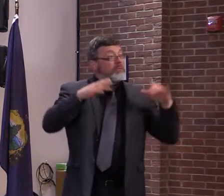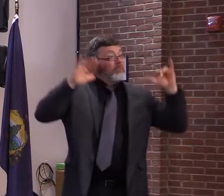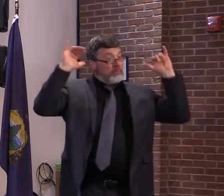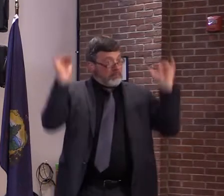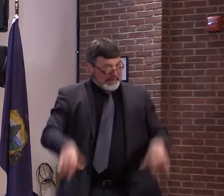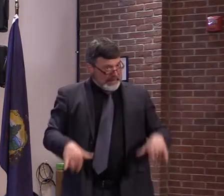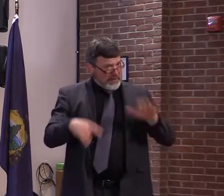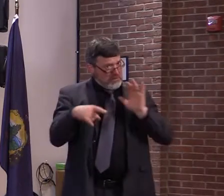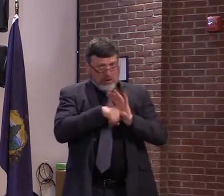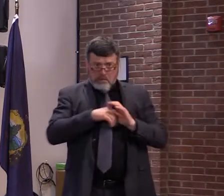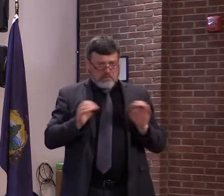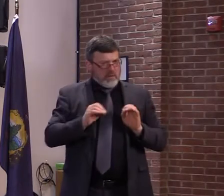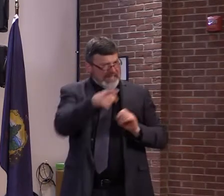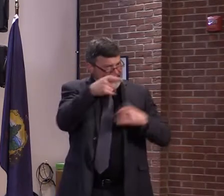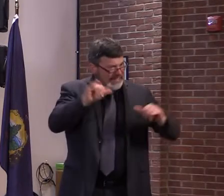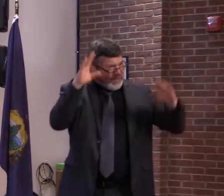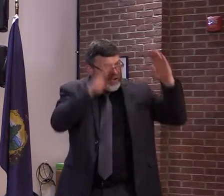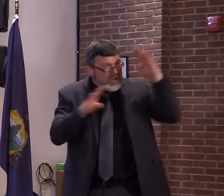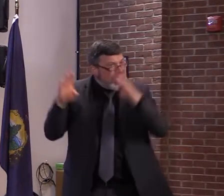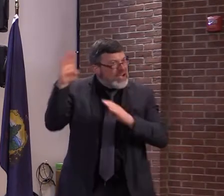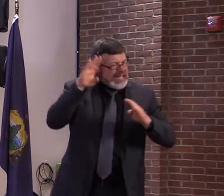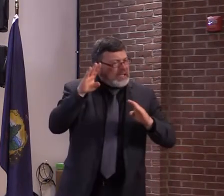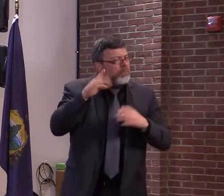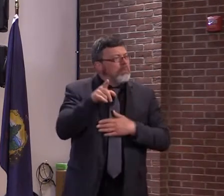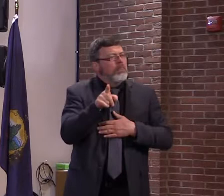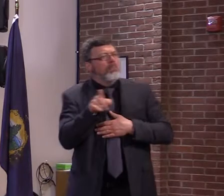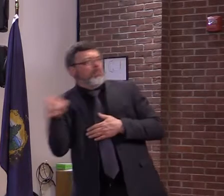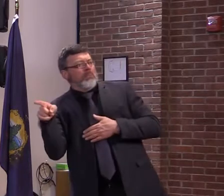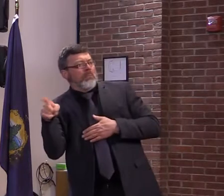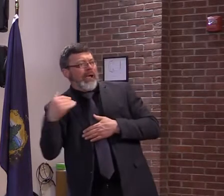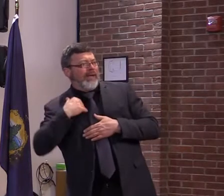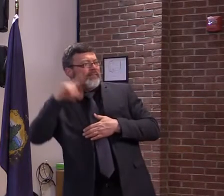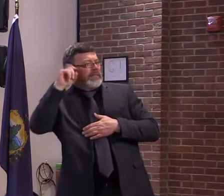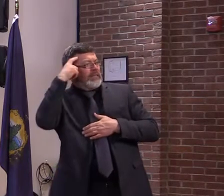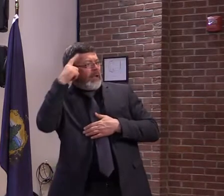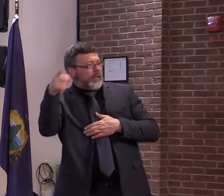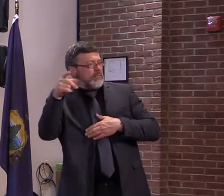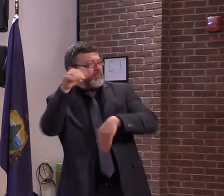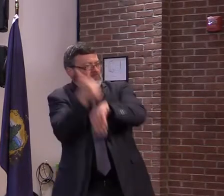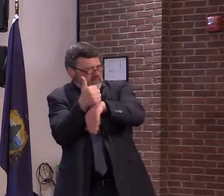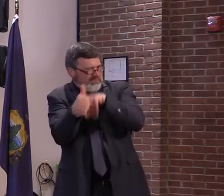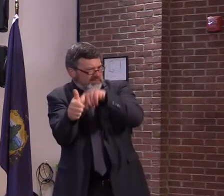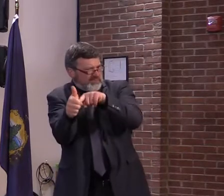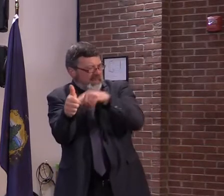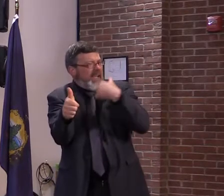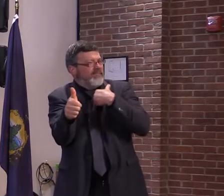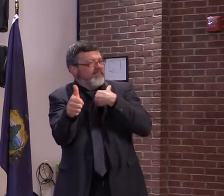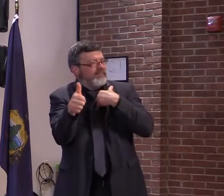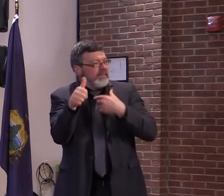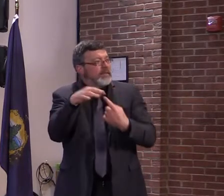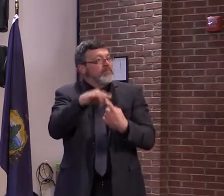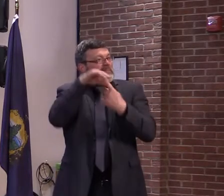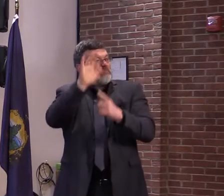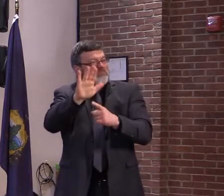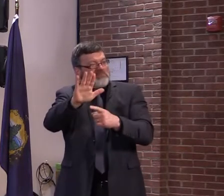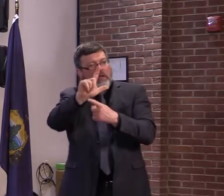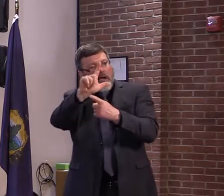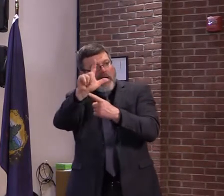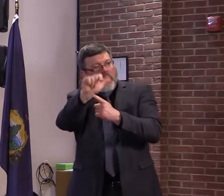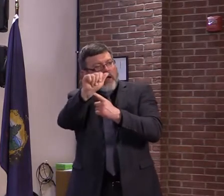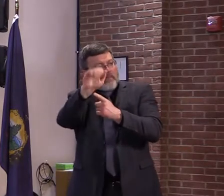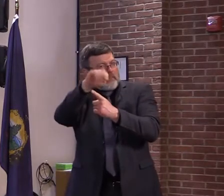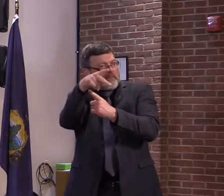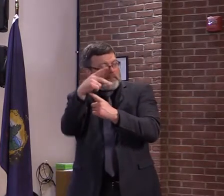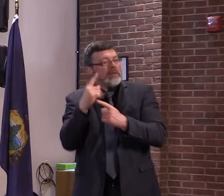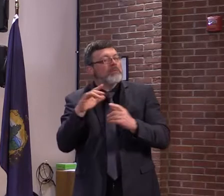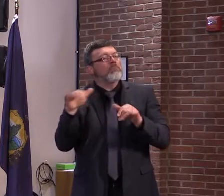you could have COVID, our test sites also offer take-home LAMP tests.